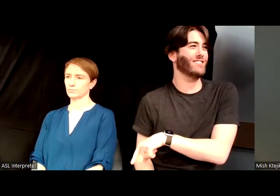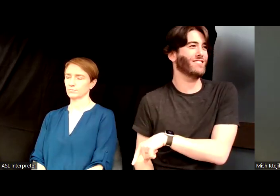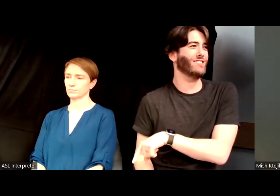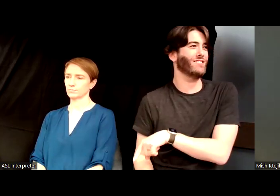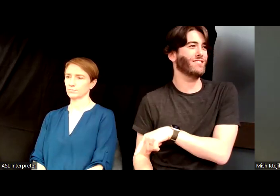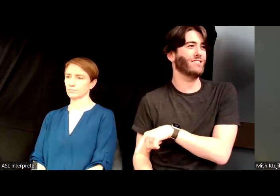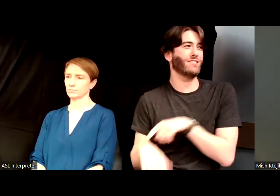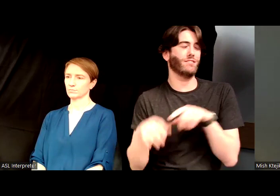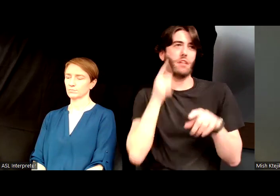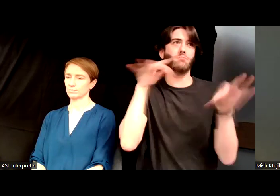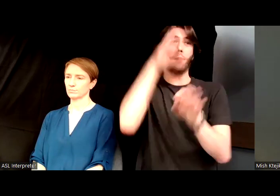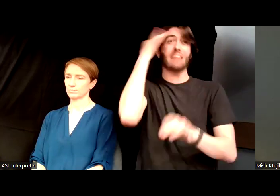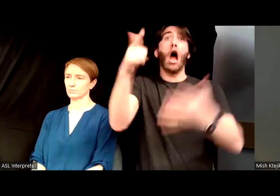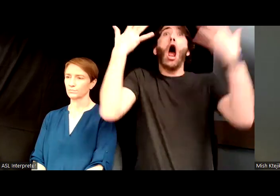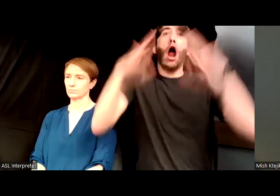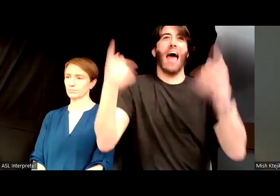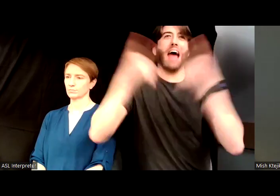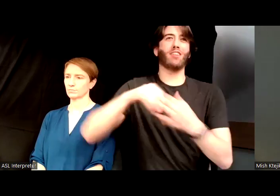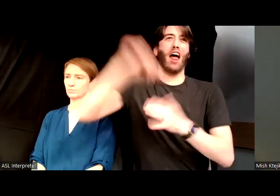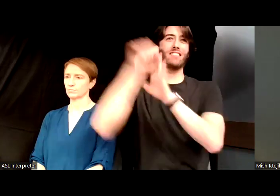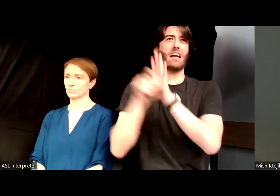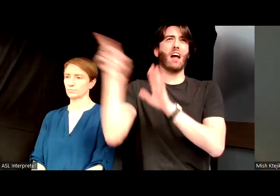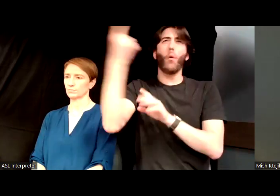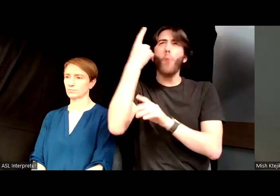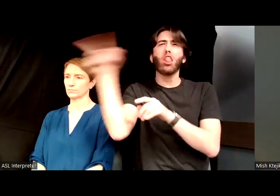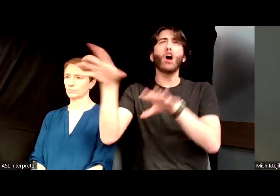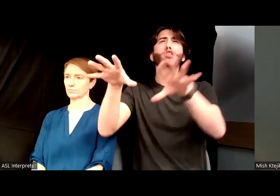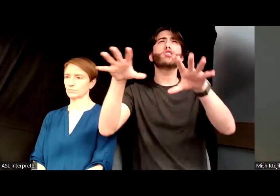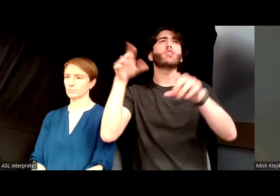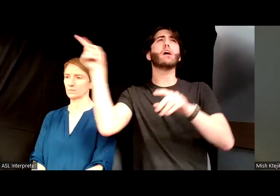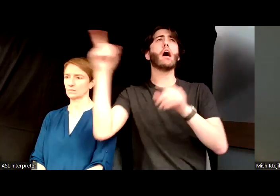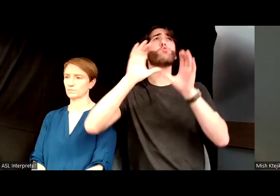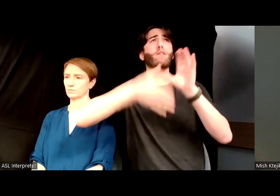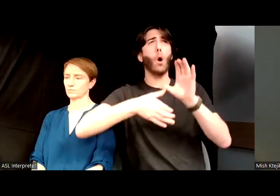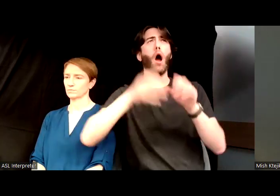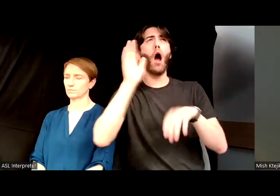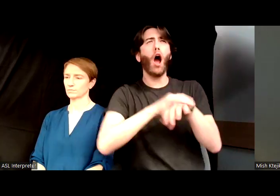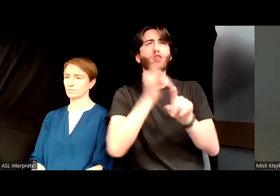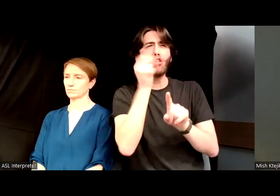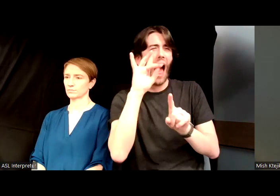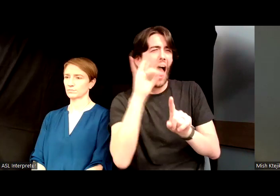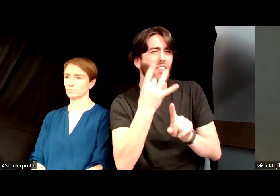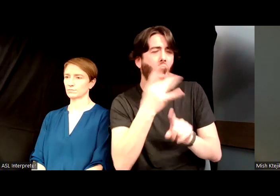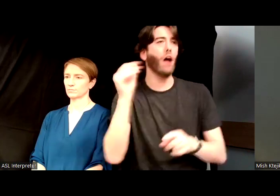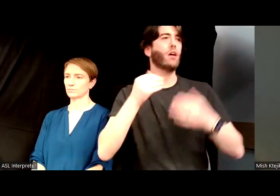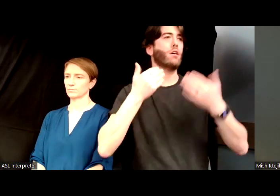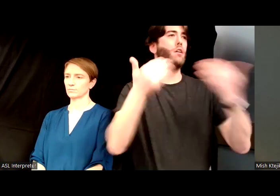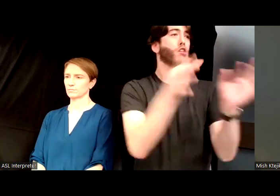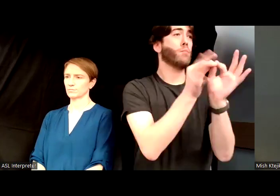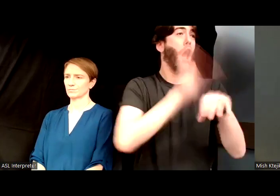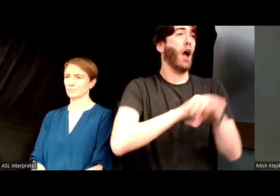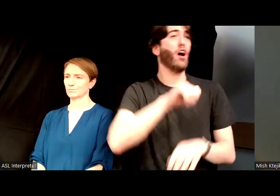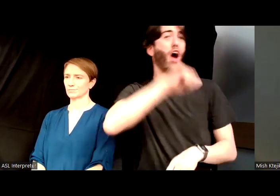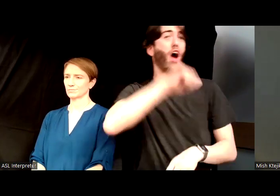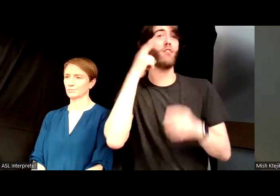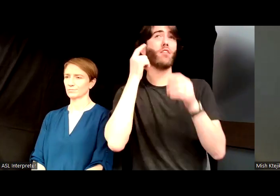make sure that there is interpreters not out there out their license or certification. So I think it was like on